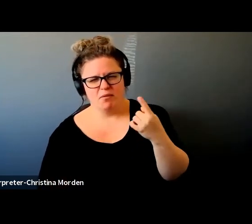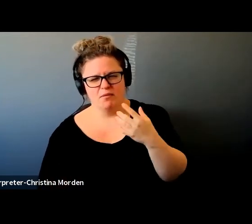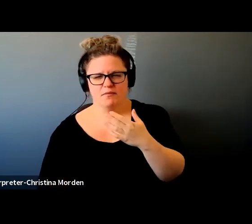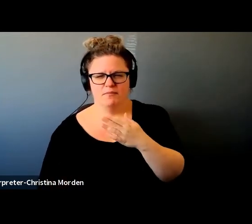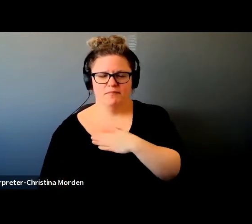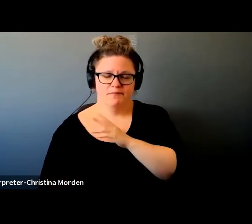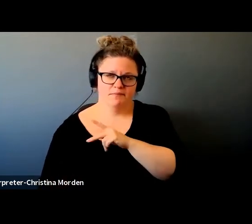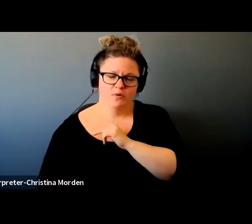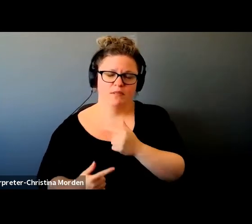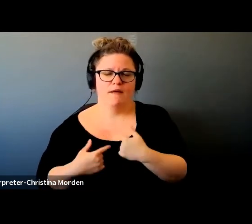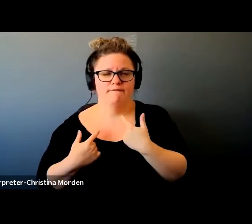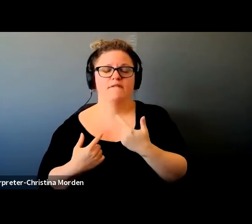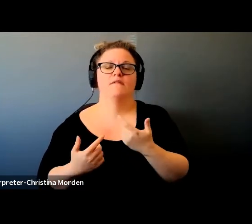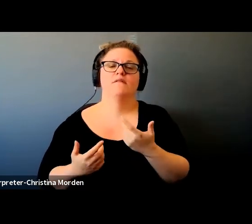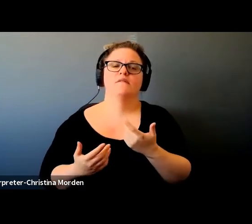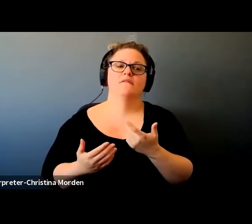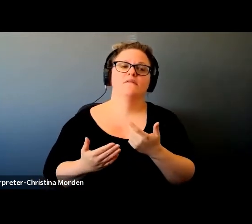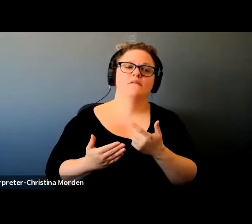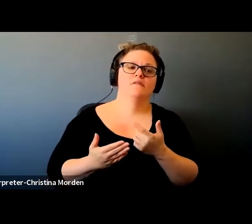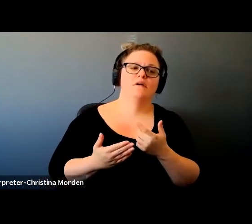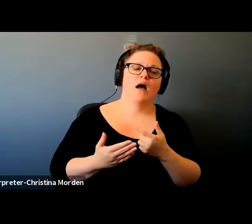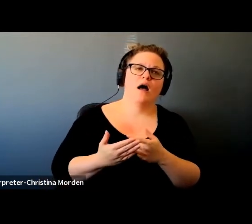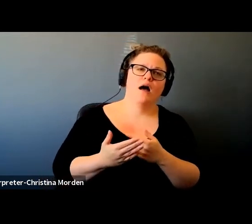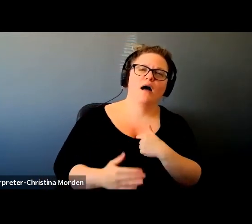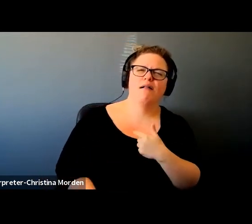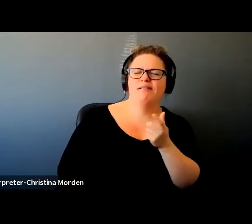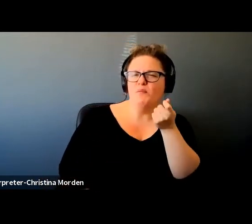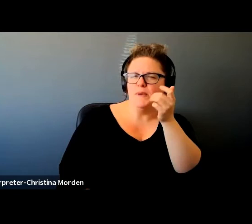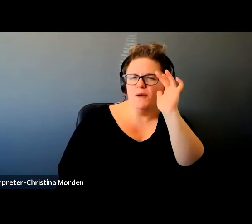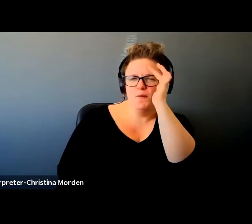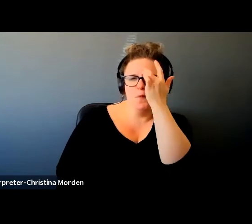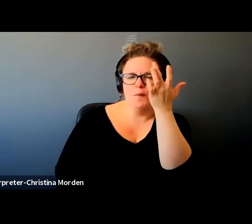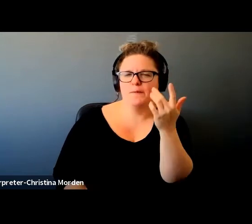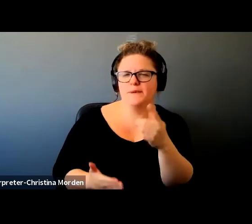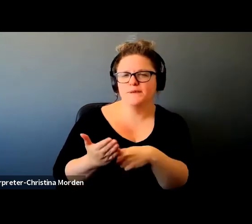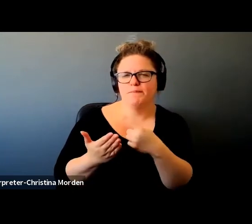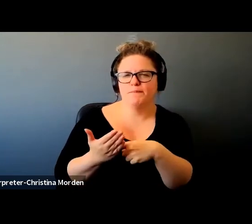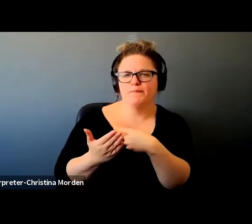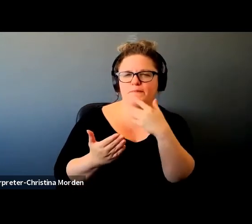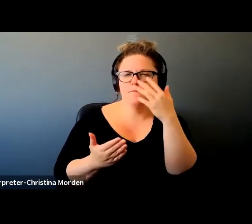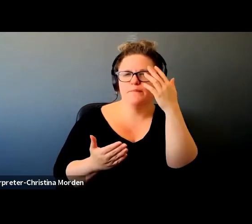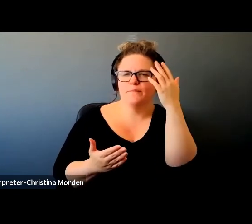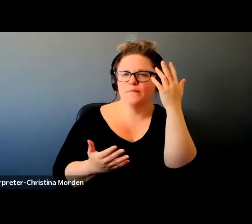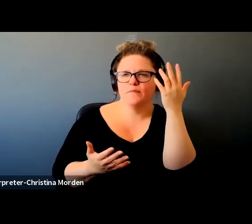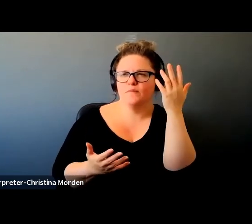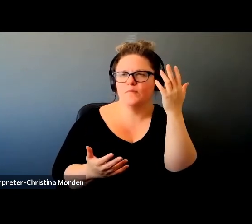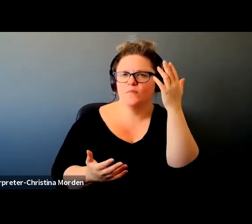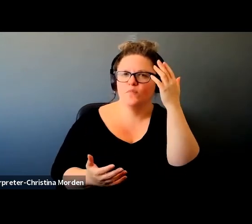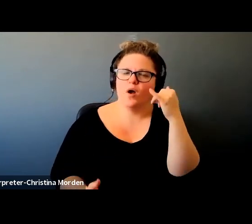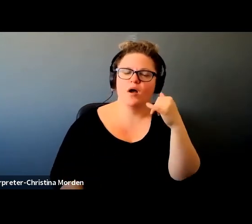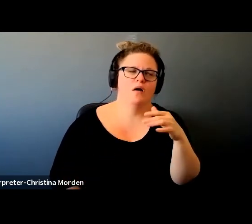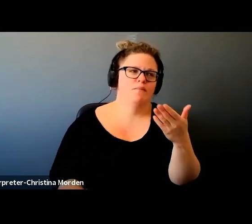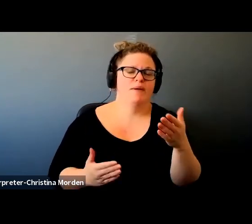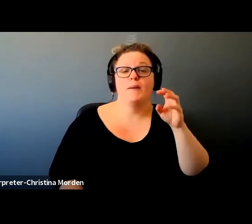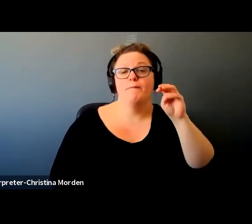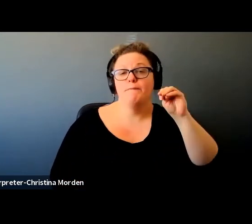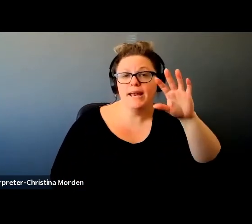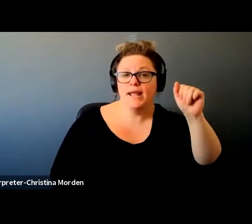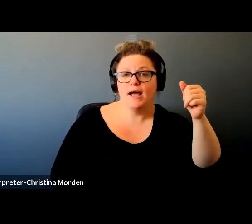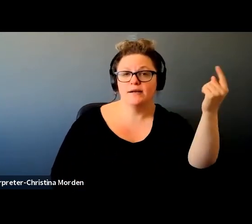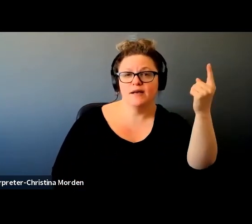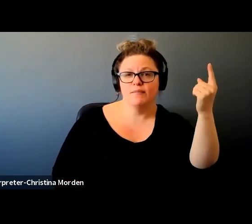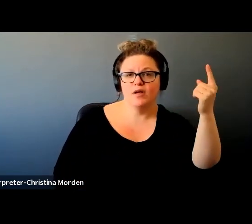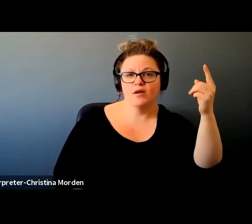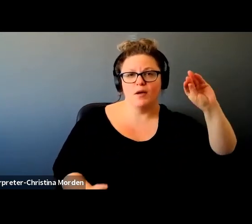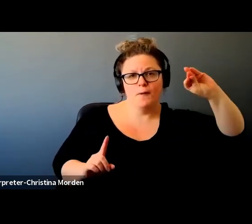personal life. And I get kind of annoyed when people outside, or media especially, or people want to focus on